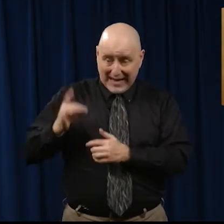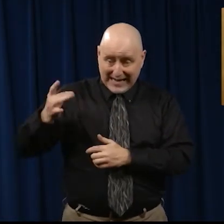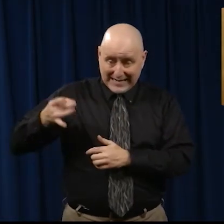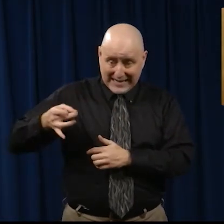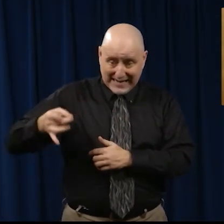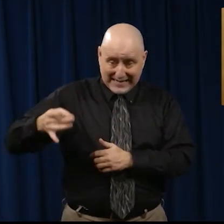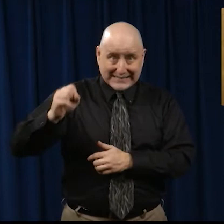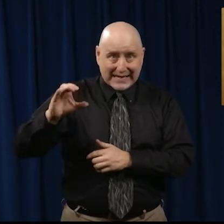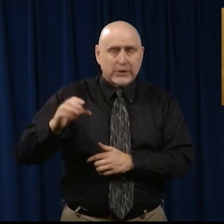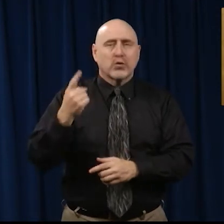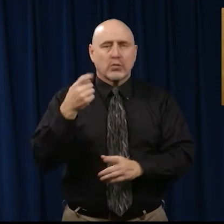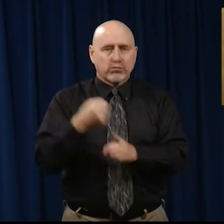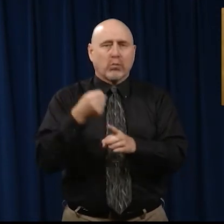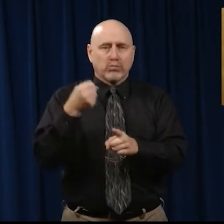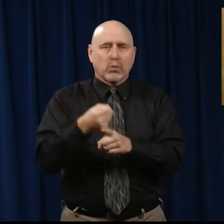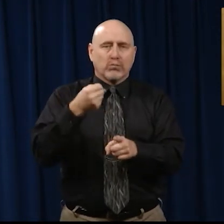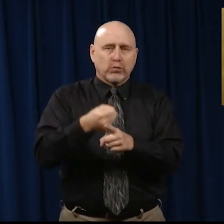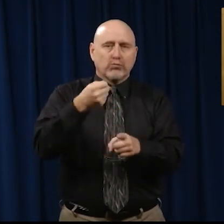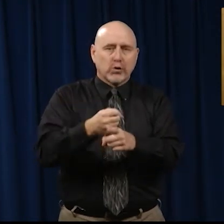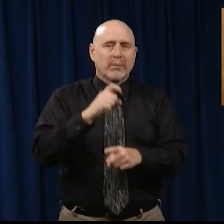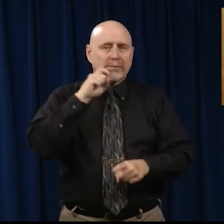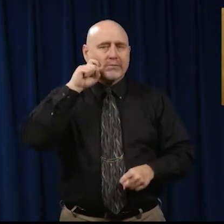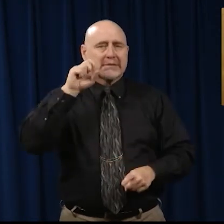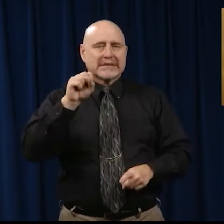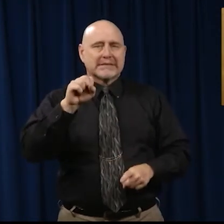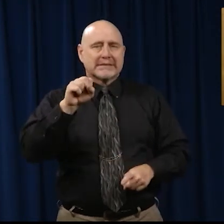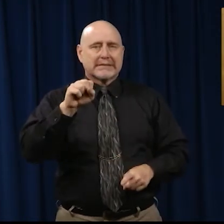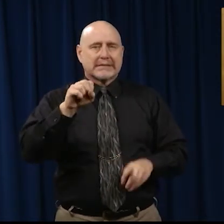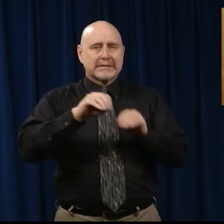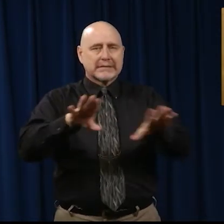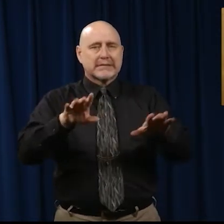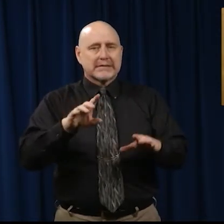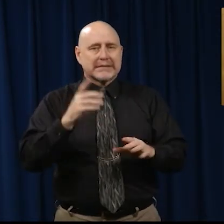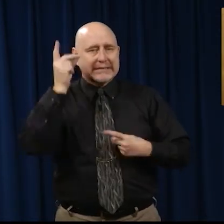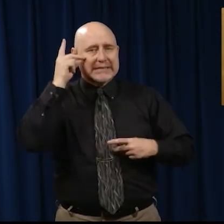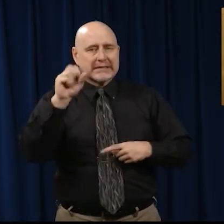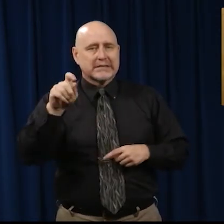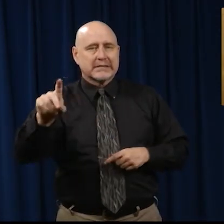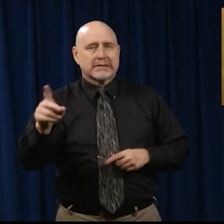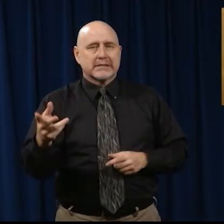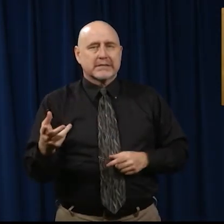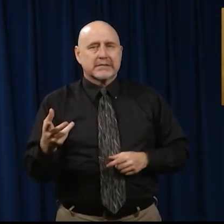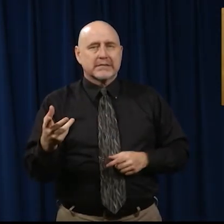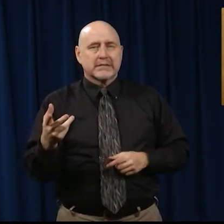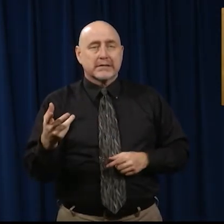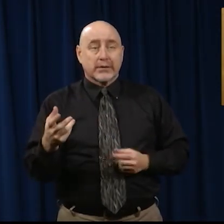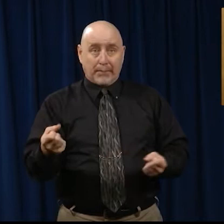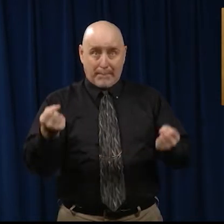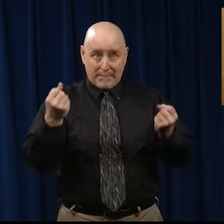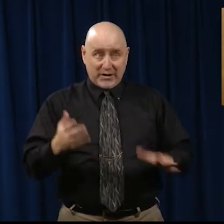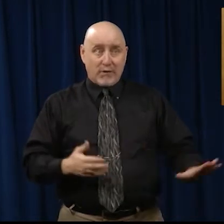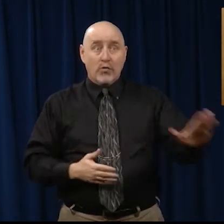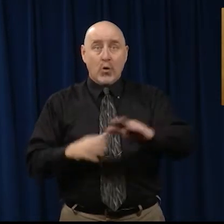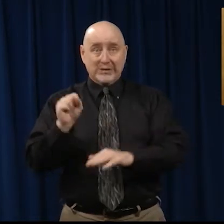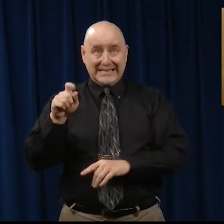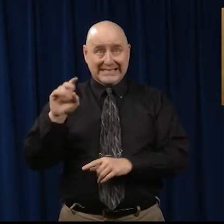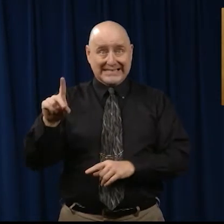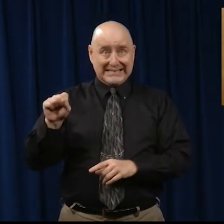8 seconds of that, one person has gotten a sexually transmitted disease. Now, many of these sexually